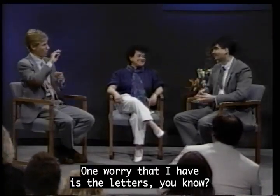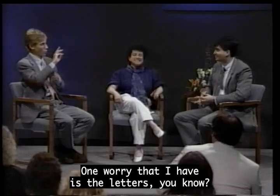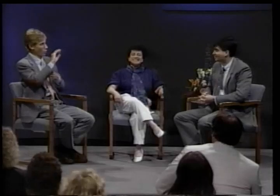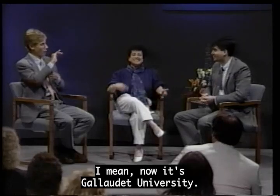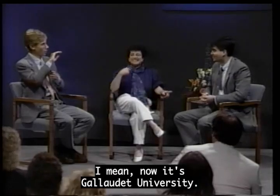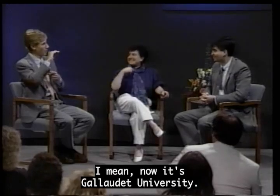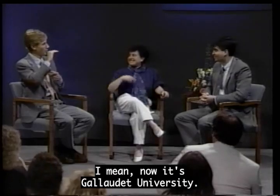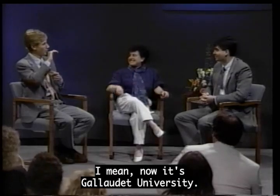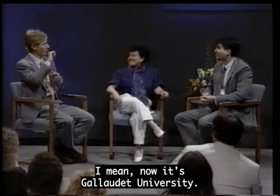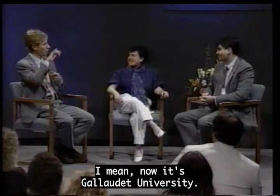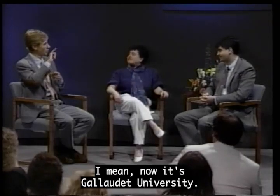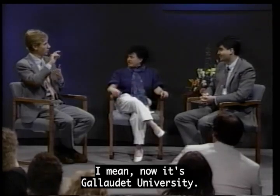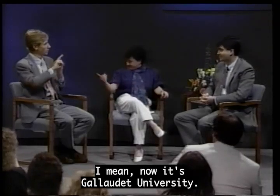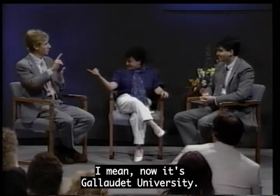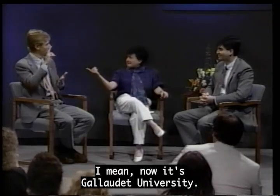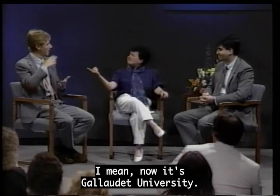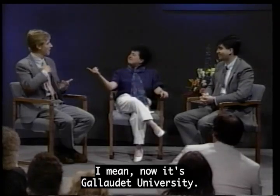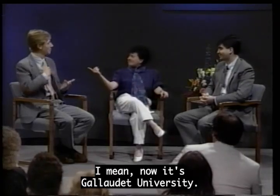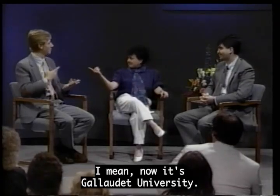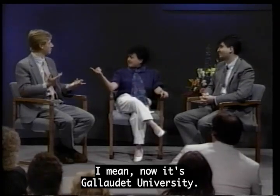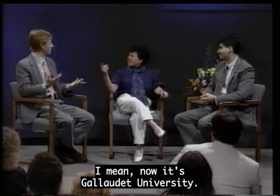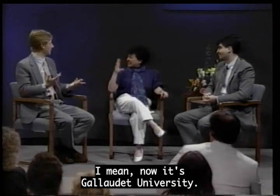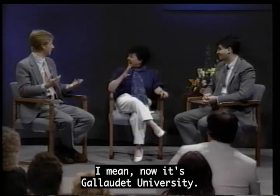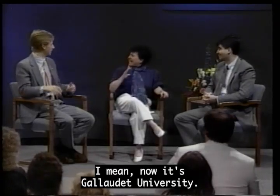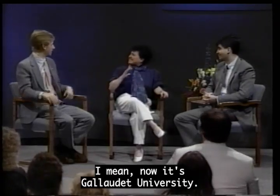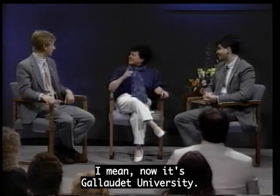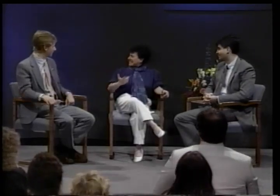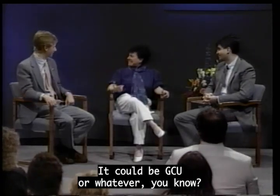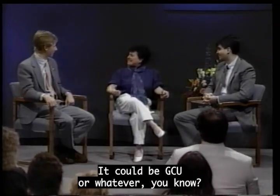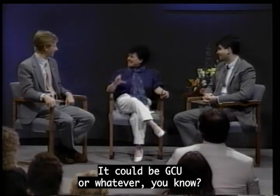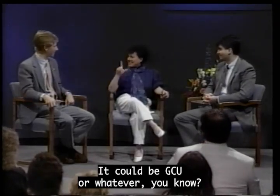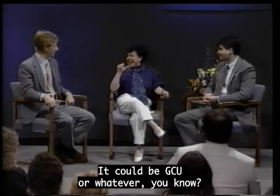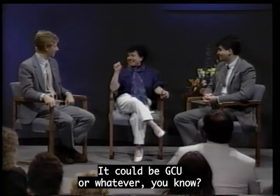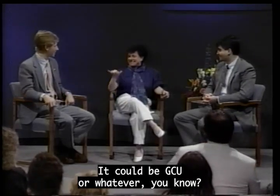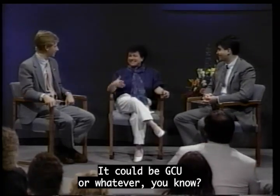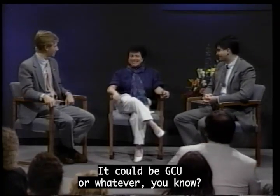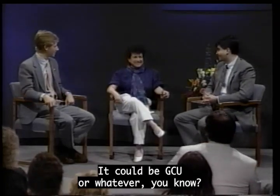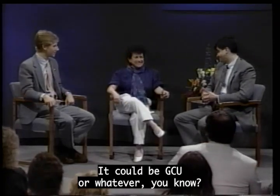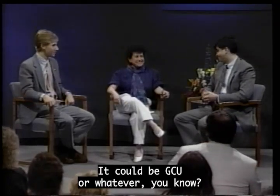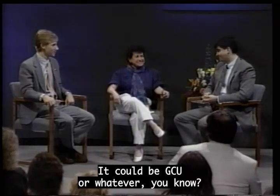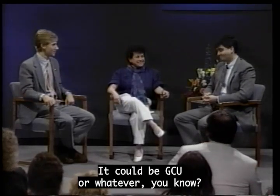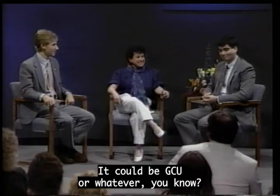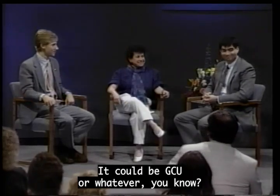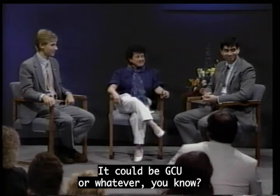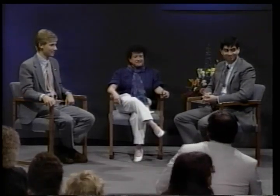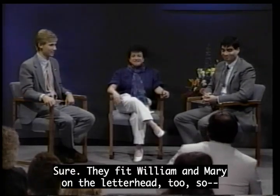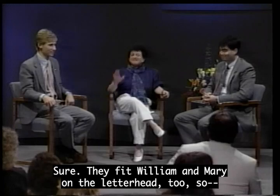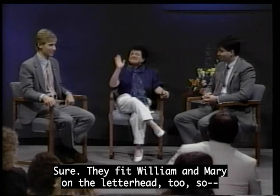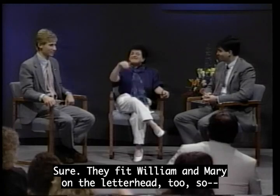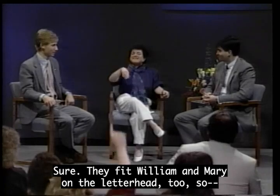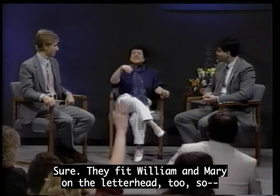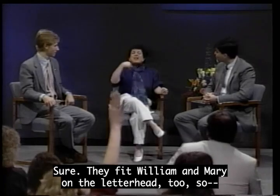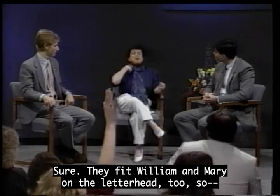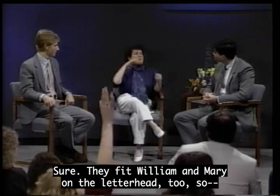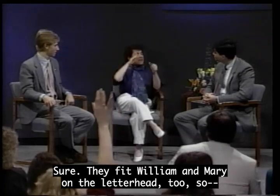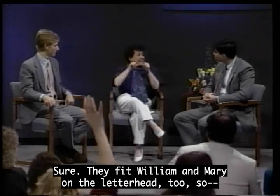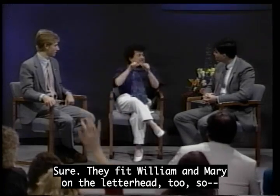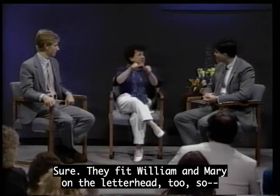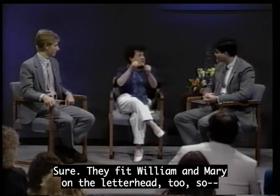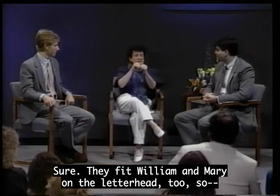it's Gallaudet University. It could be GCU or whatever, you know. Sure, they fit William and Mary on the letterhead, too, so. Yes, it could be